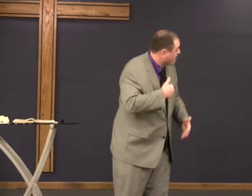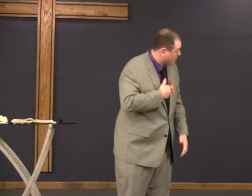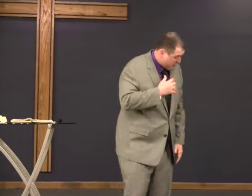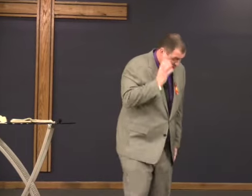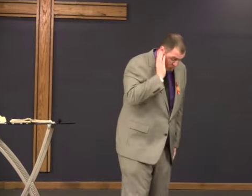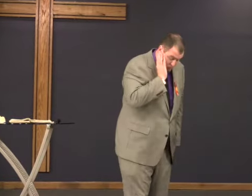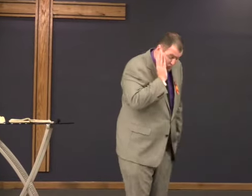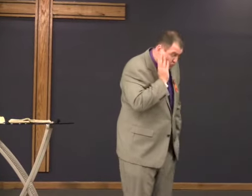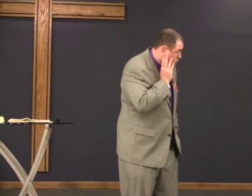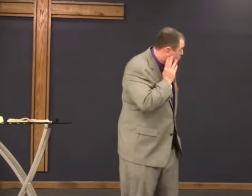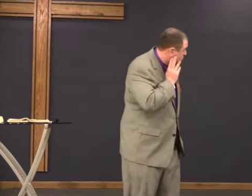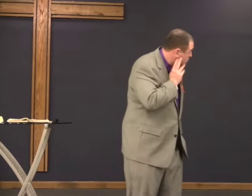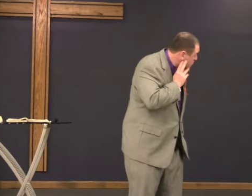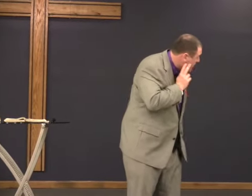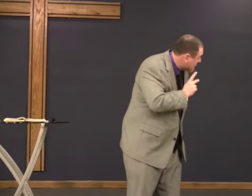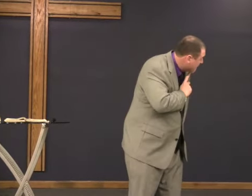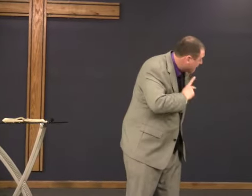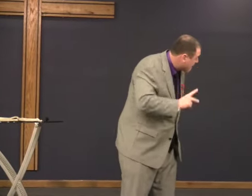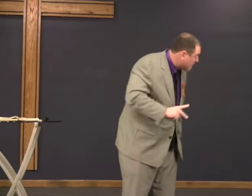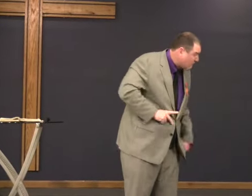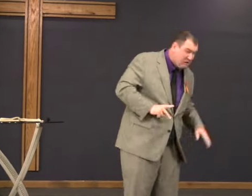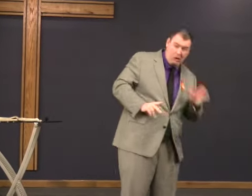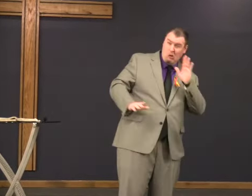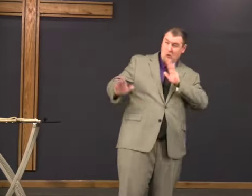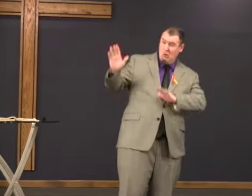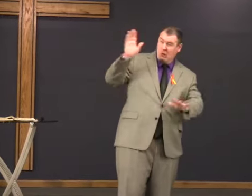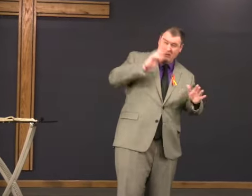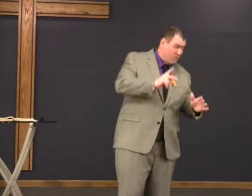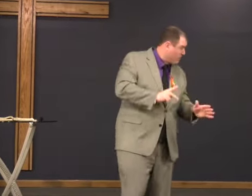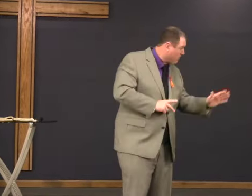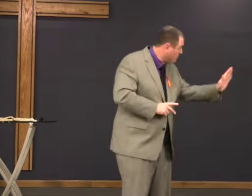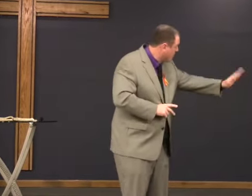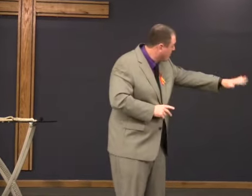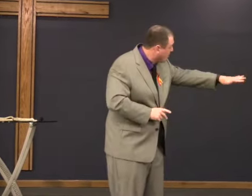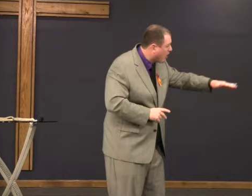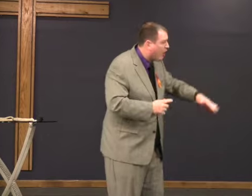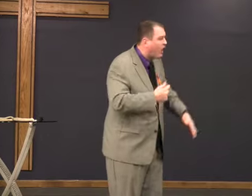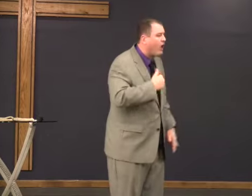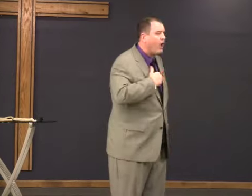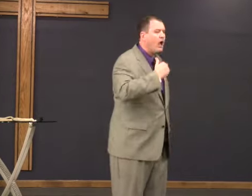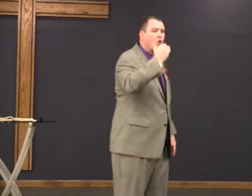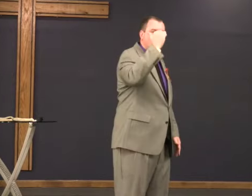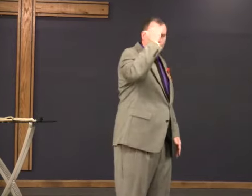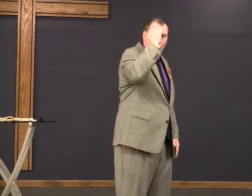Oh, you're going to sit there and laugh with us and mock us. You know what?